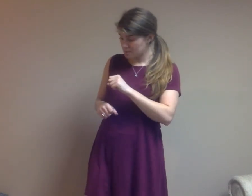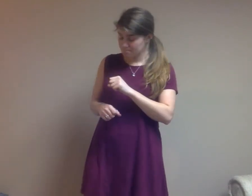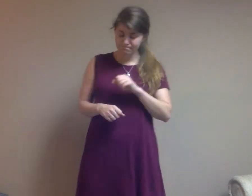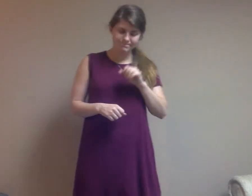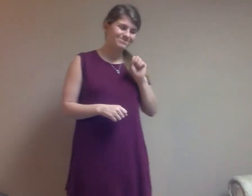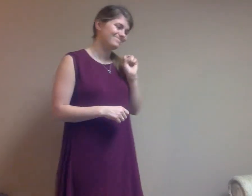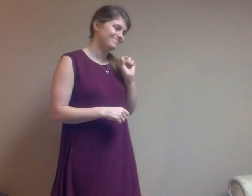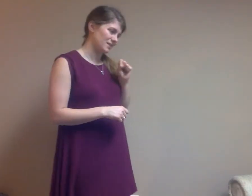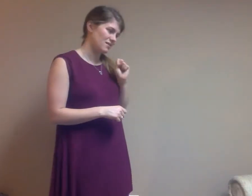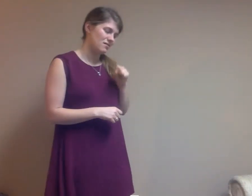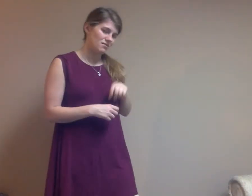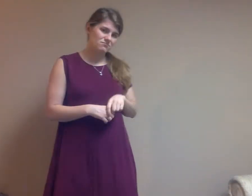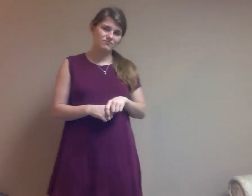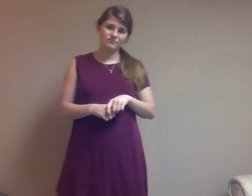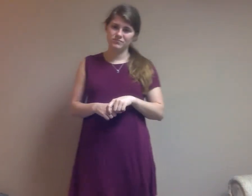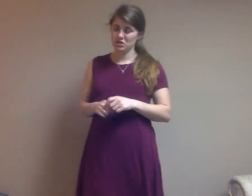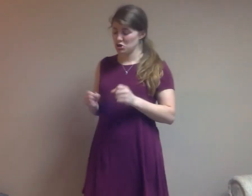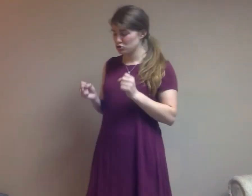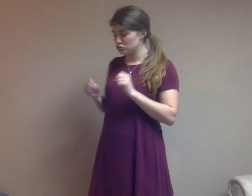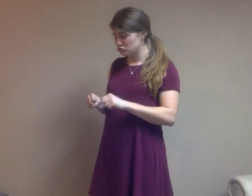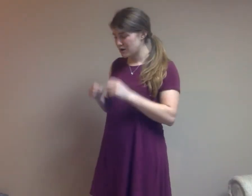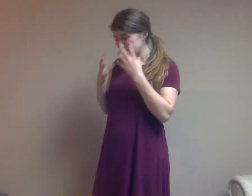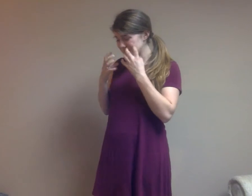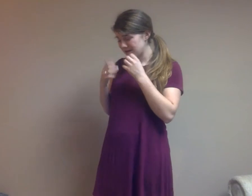Yeah. Yeah? Okay. Promise? Promise.